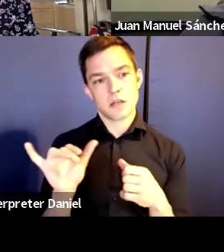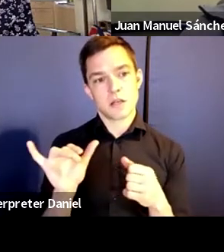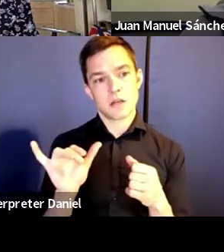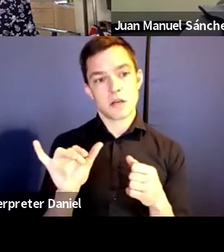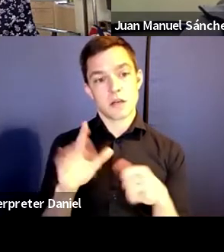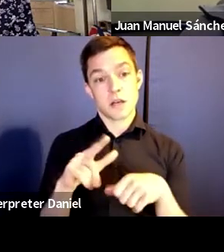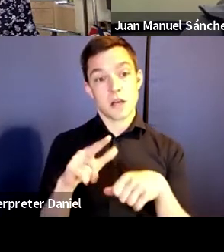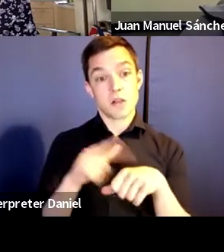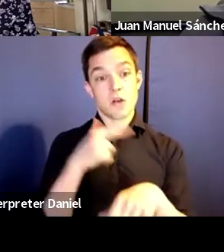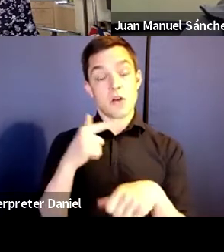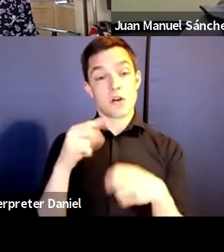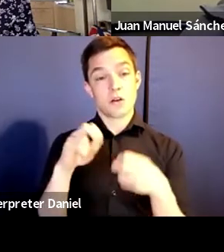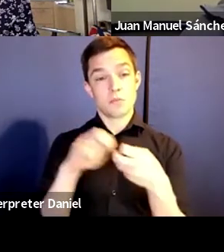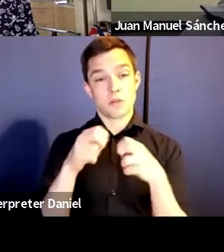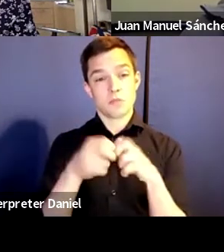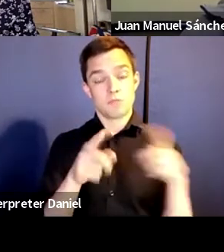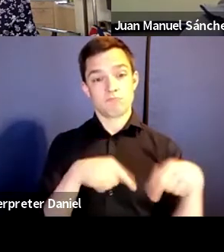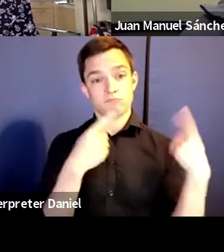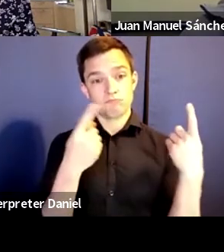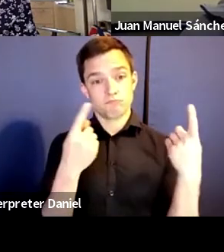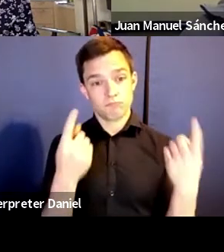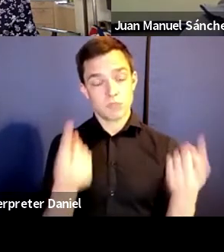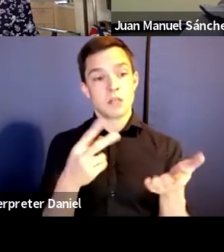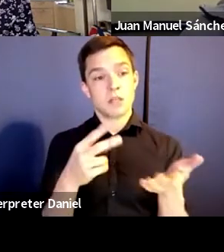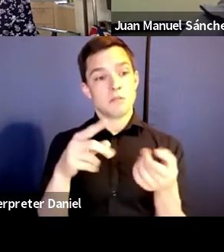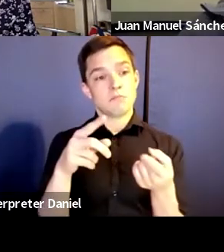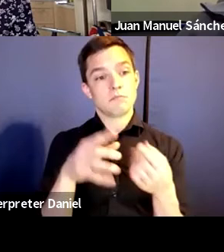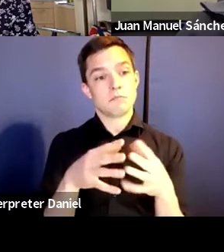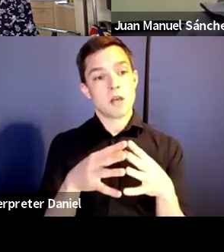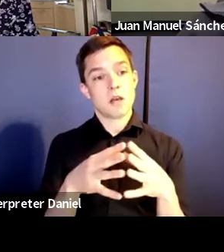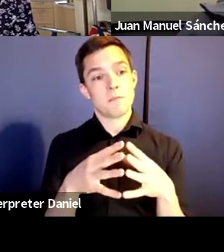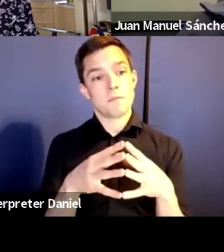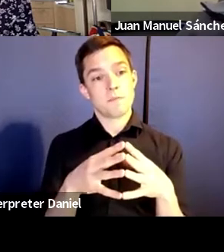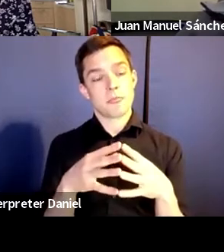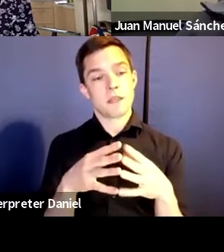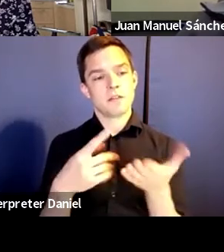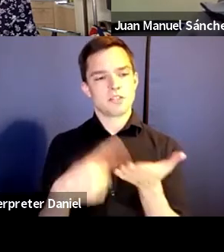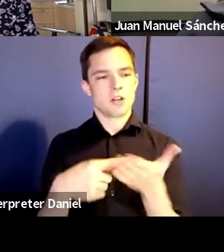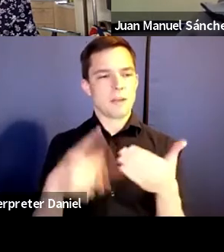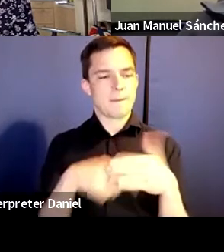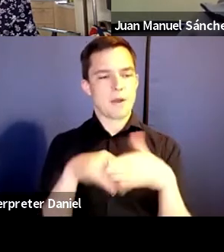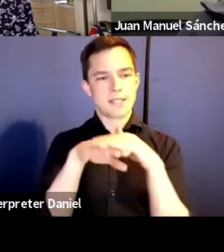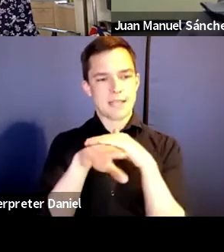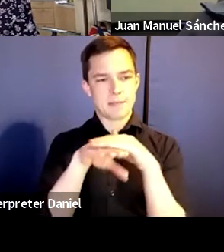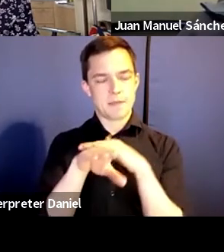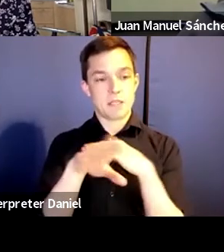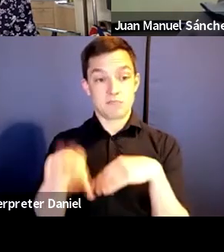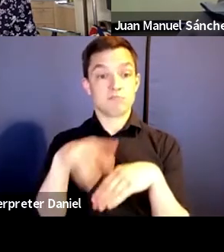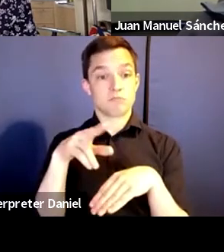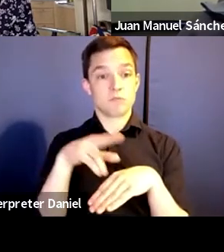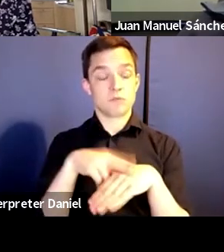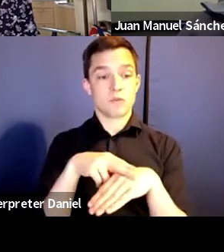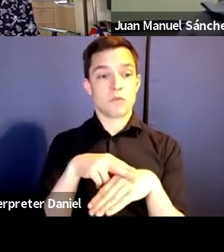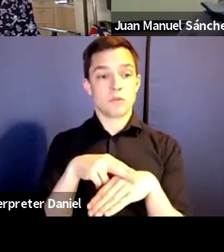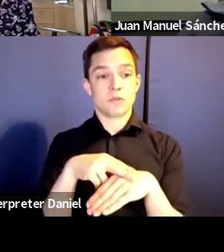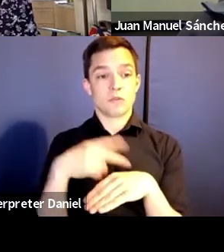long problem. I mean, when we talking about the accessibility, of course, we